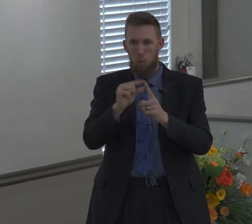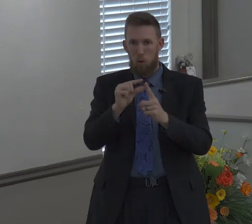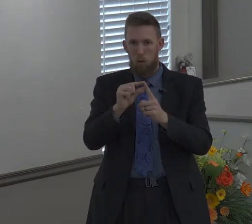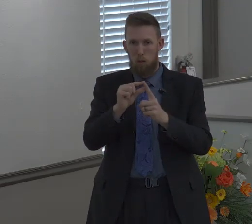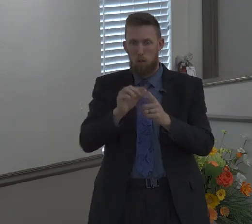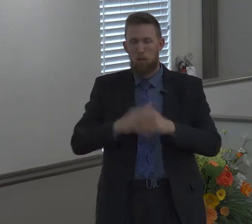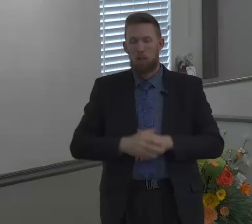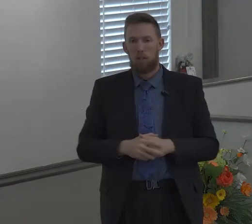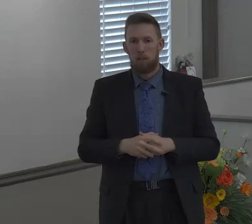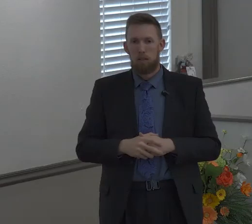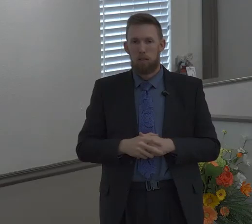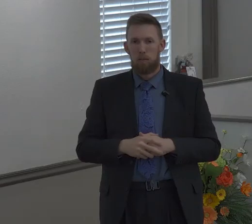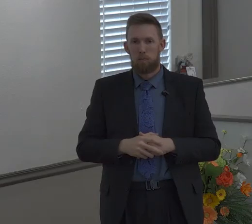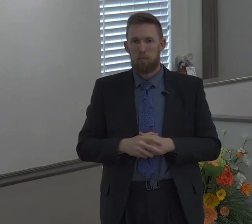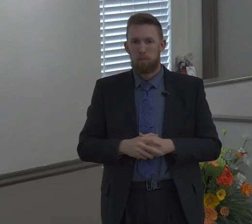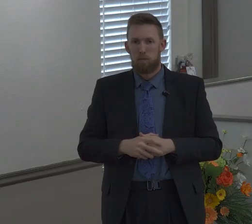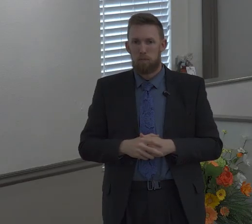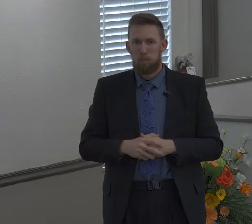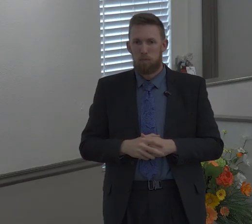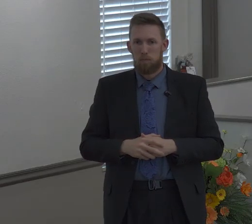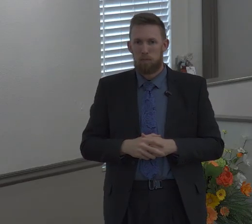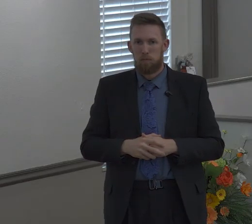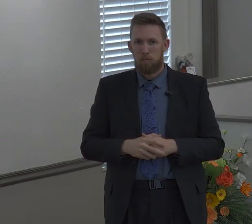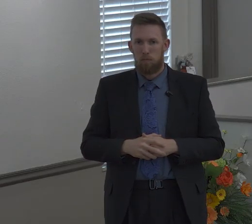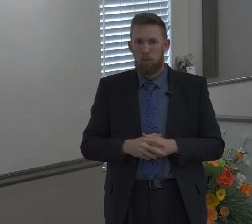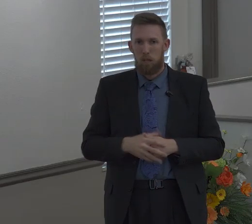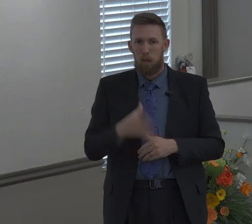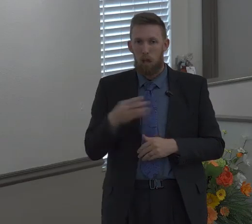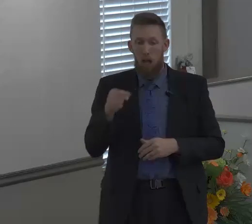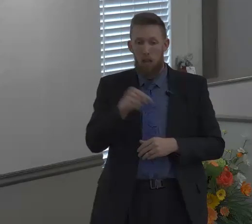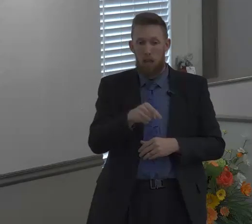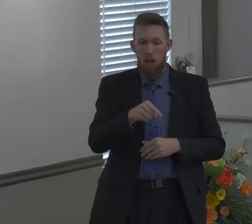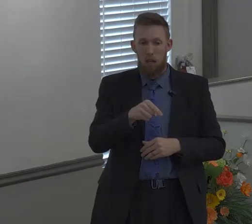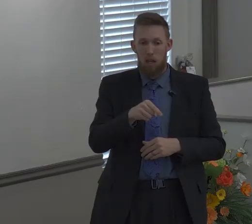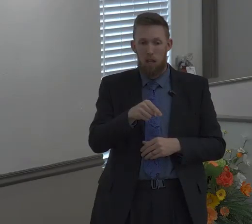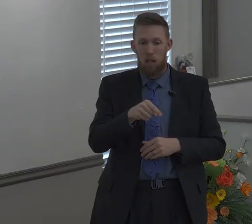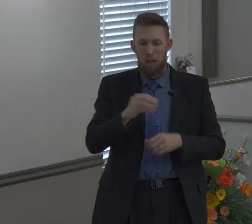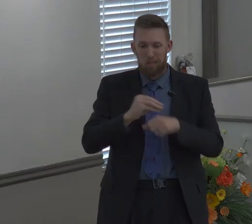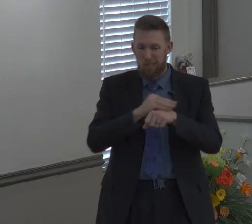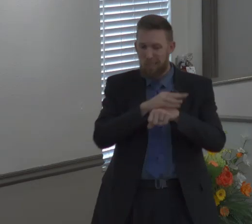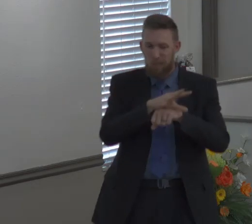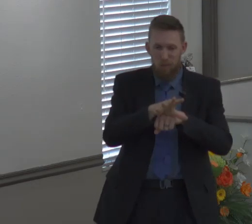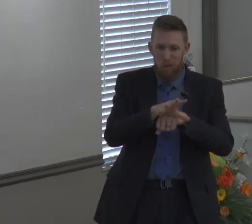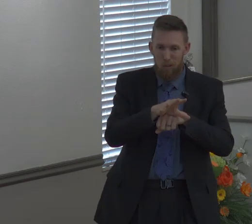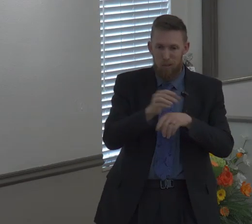of God in their life. And they have been influenced,